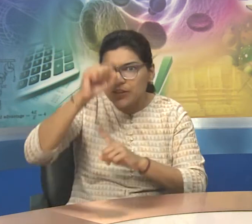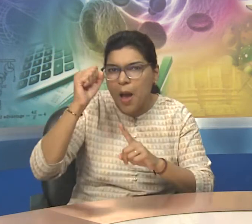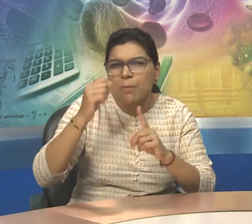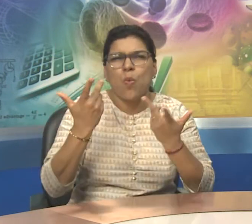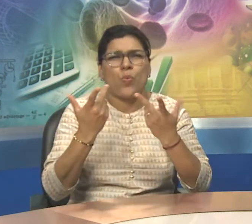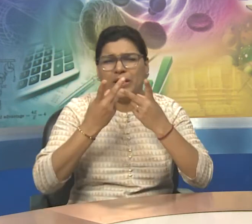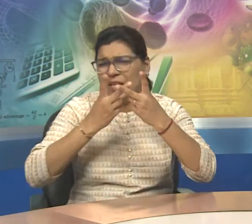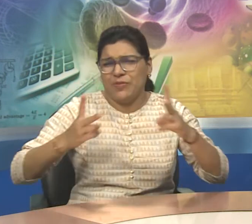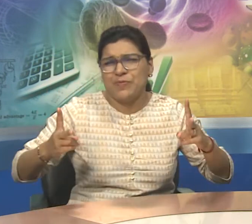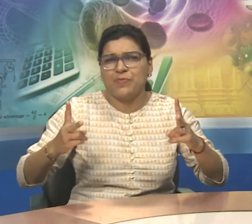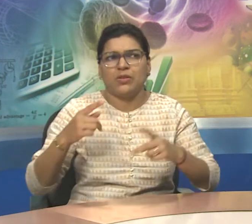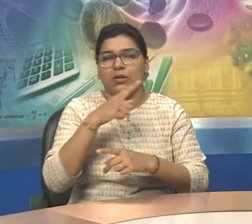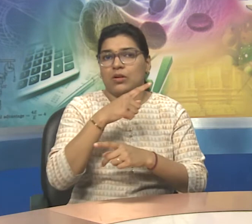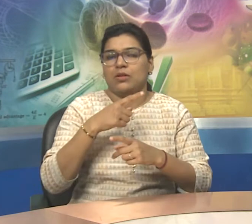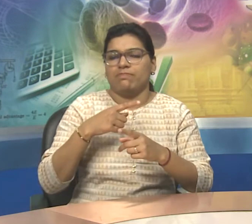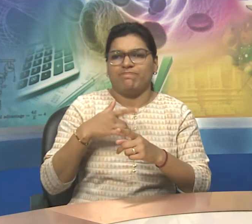and sexuality.